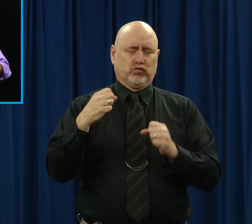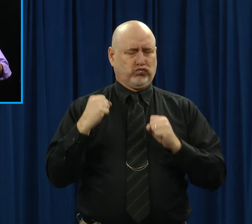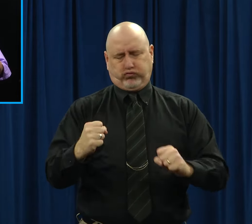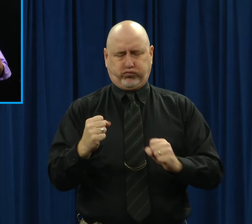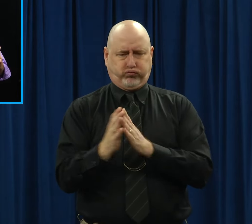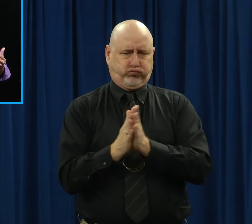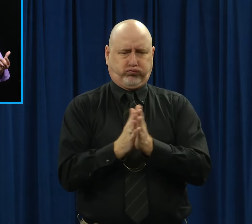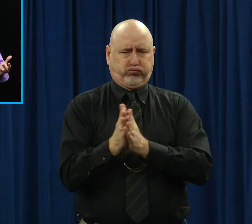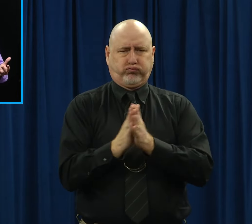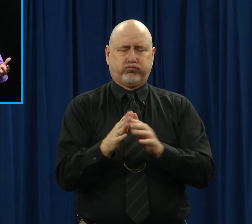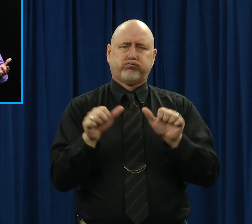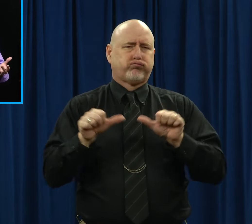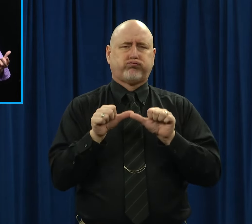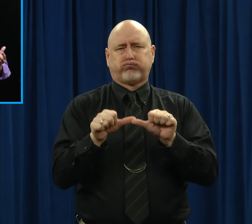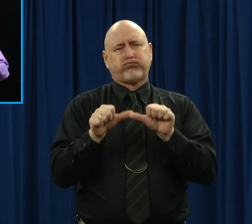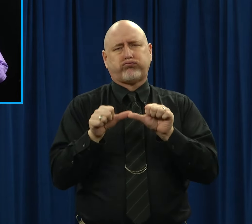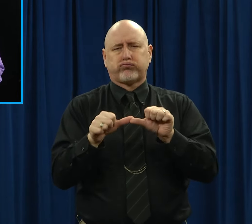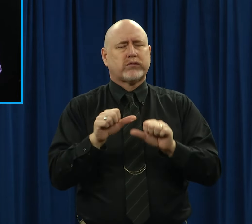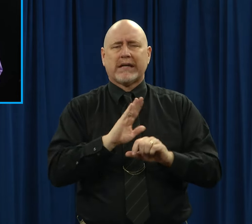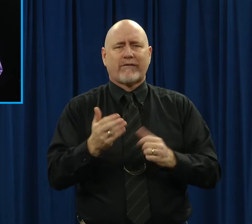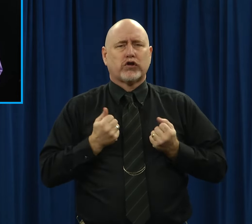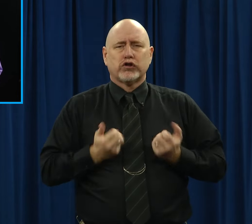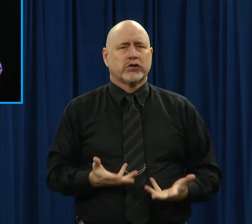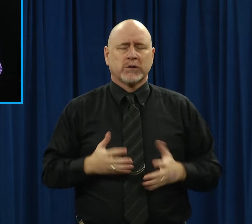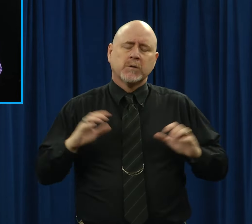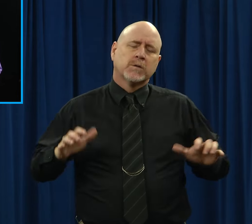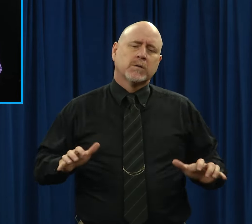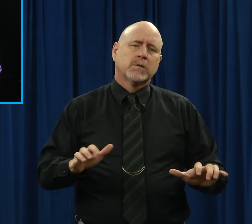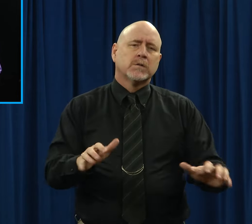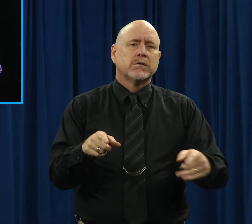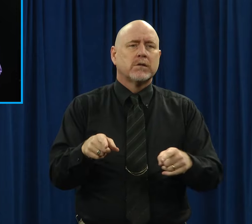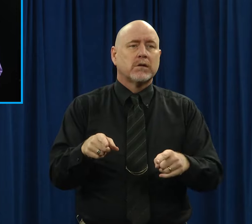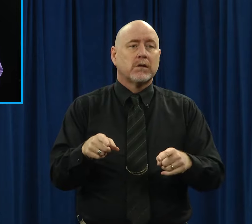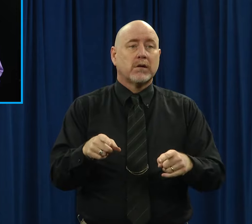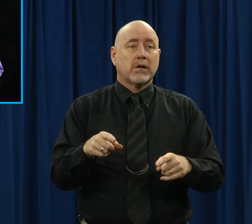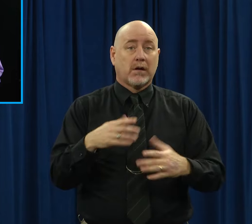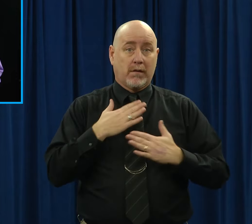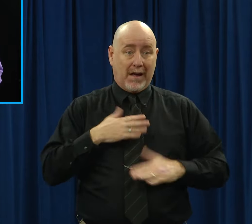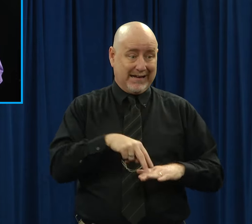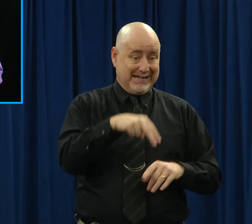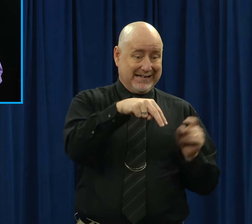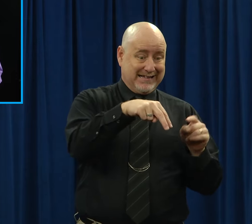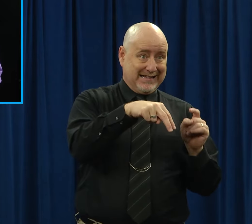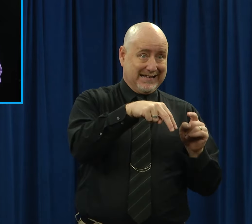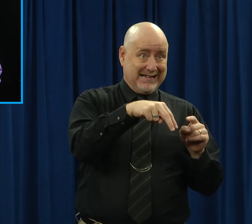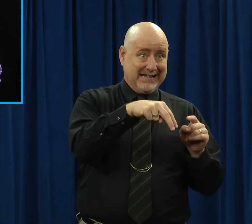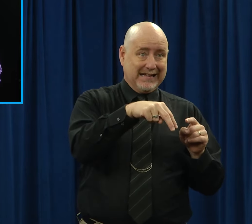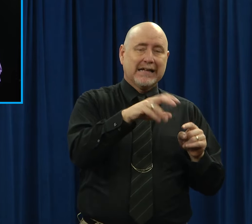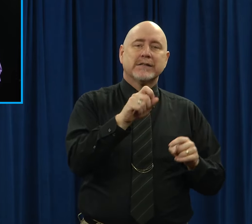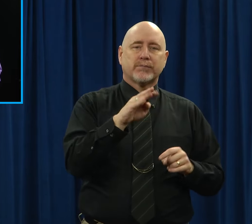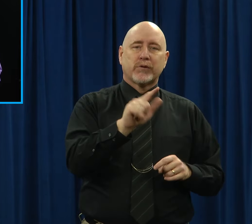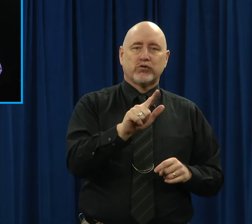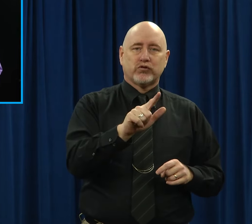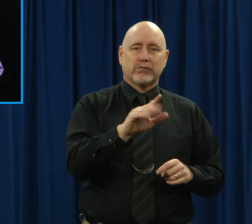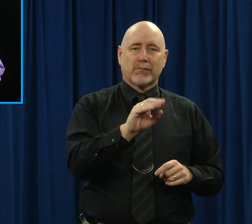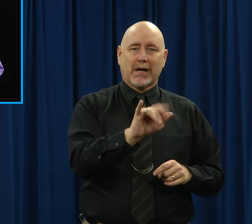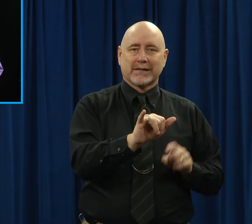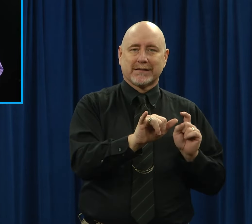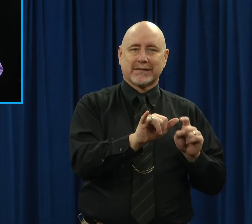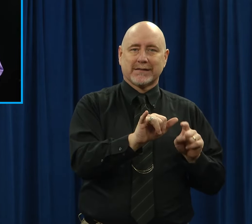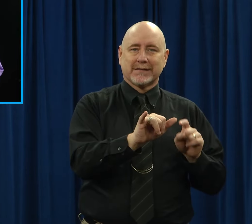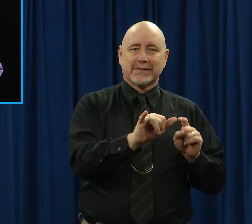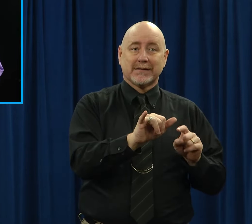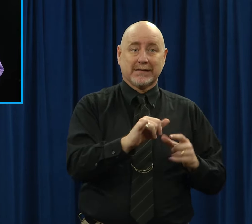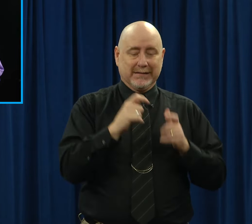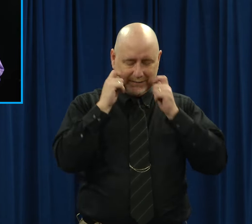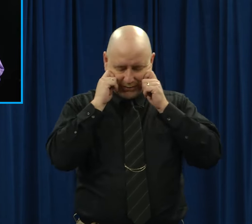have unfailing vigor. It will be capable of unwearying activity. The resurrected body will be a